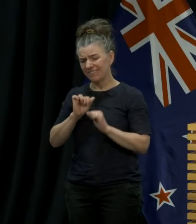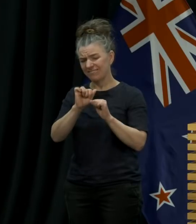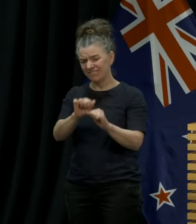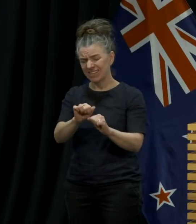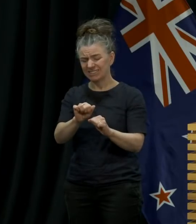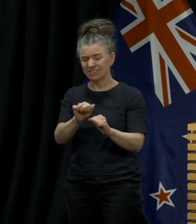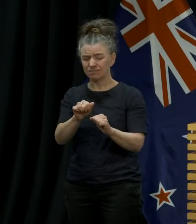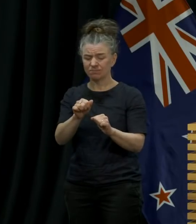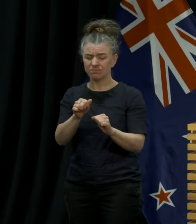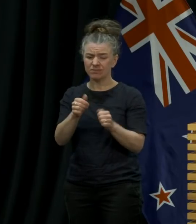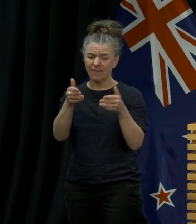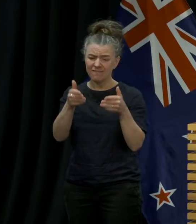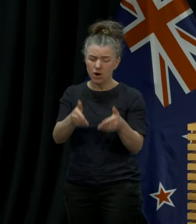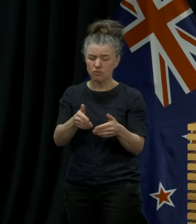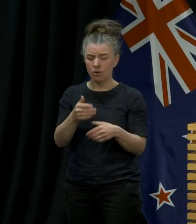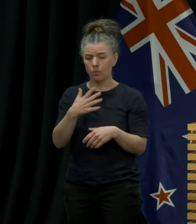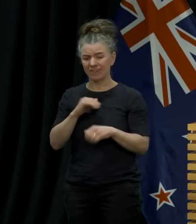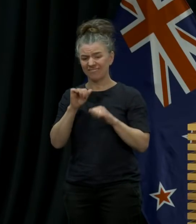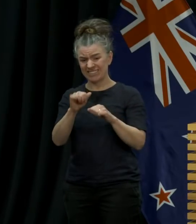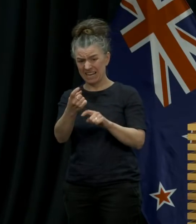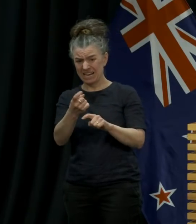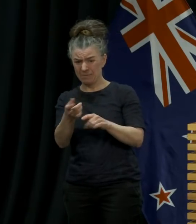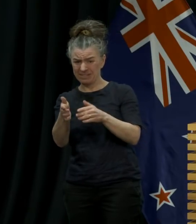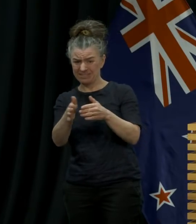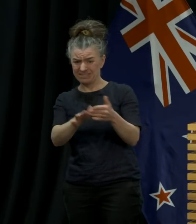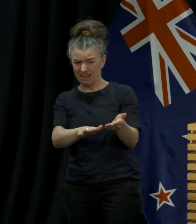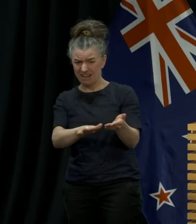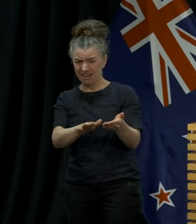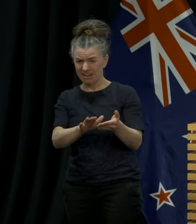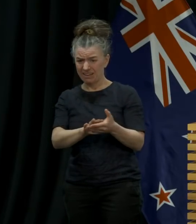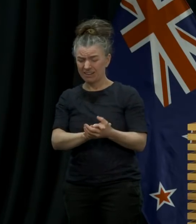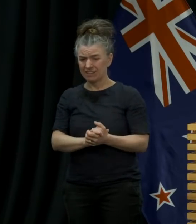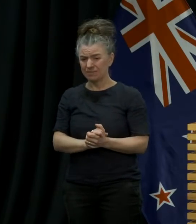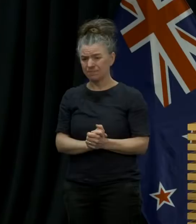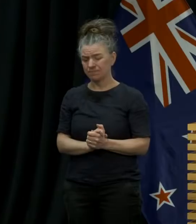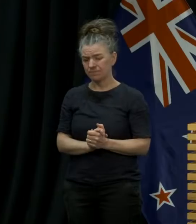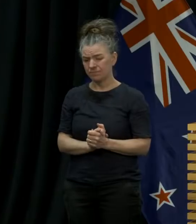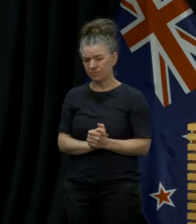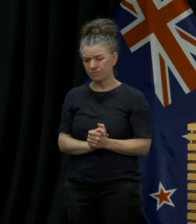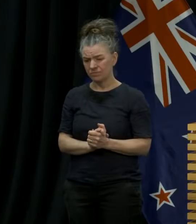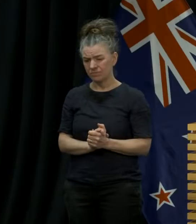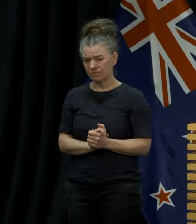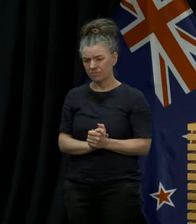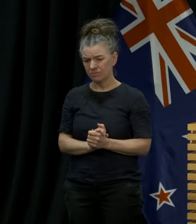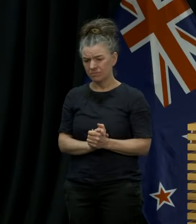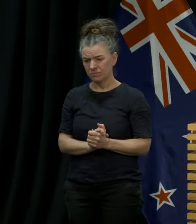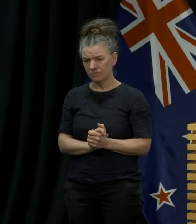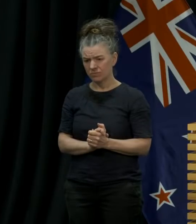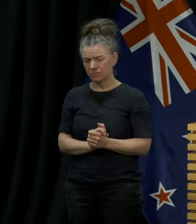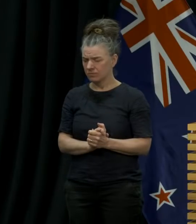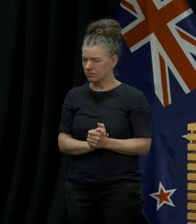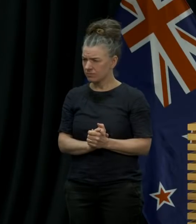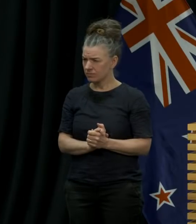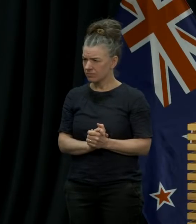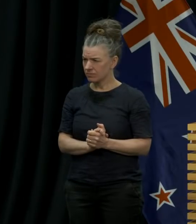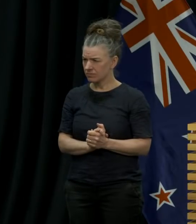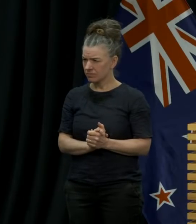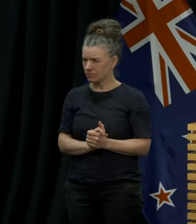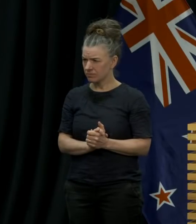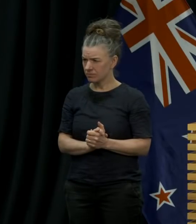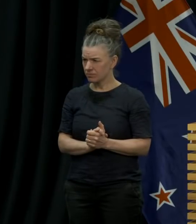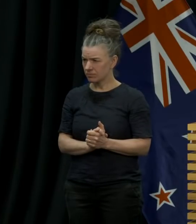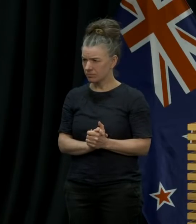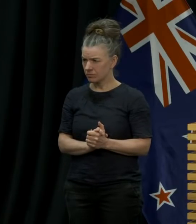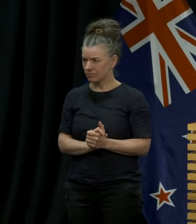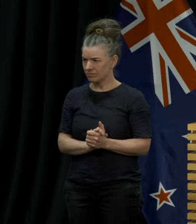and to funerals are penalised, whereas those who were meant to have carried out the test are not? Well, Again, Barry,